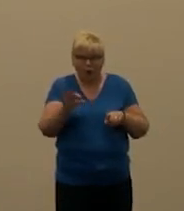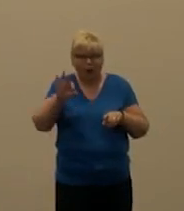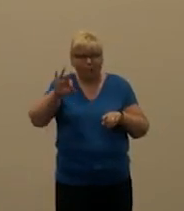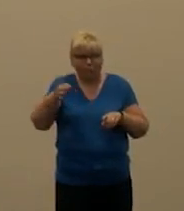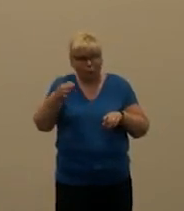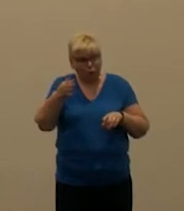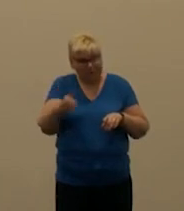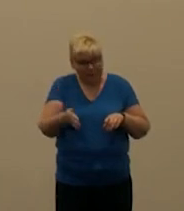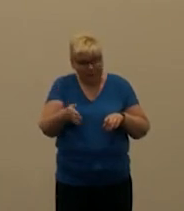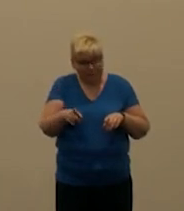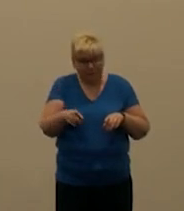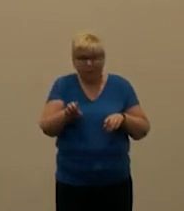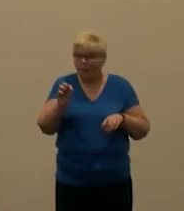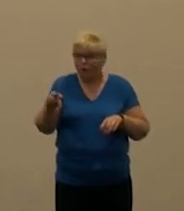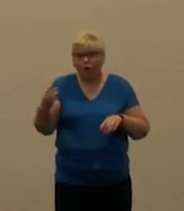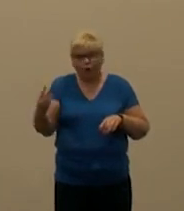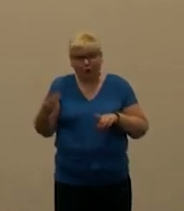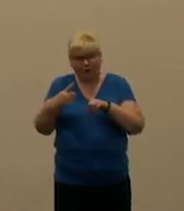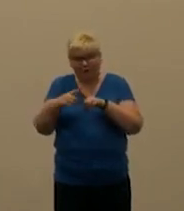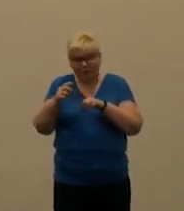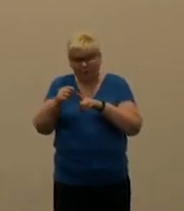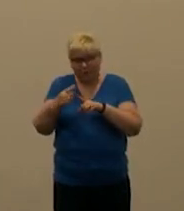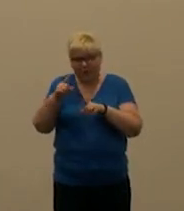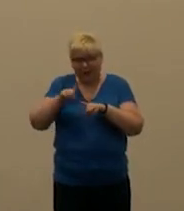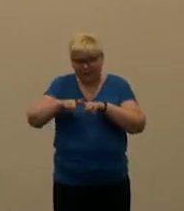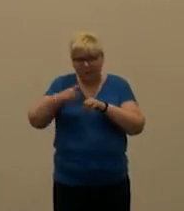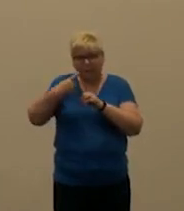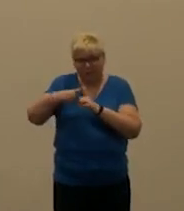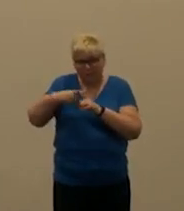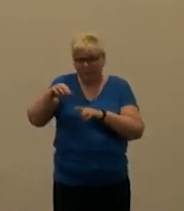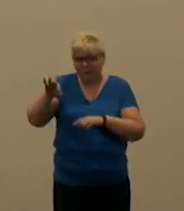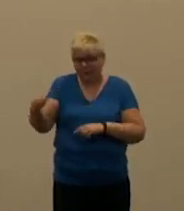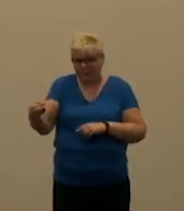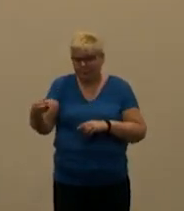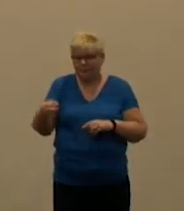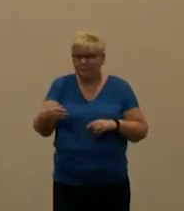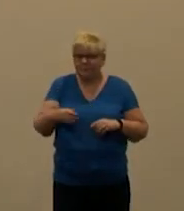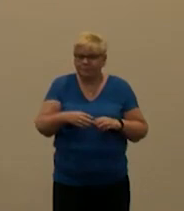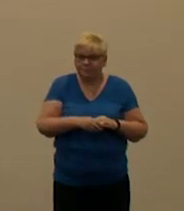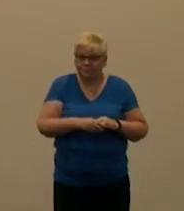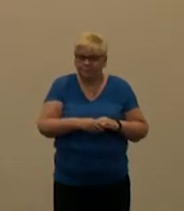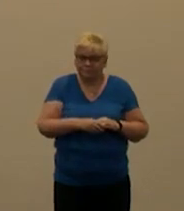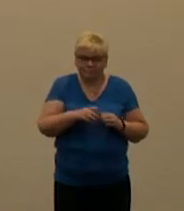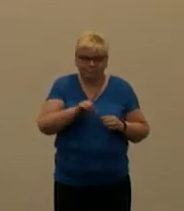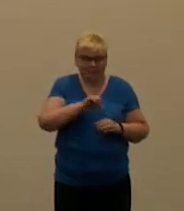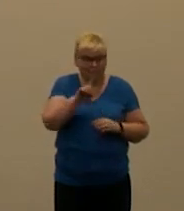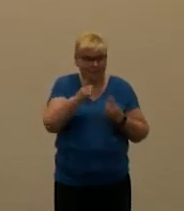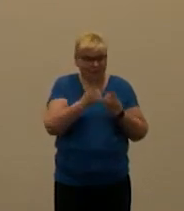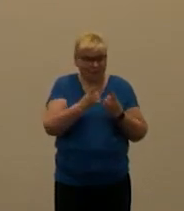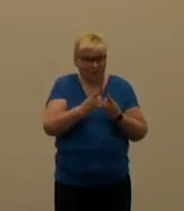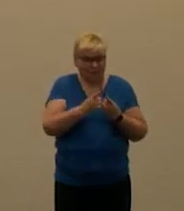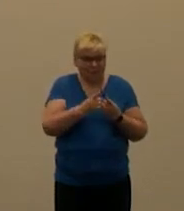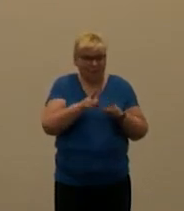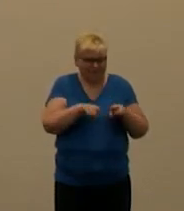VPN connection, and the option three, express route. Let's go a little bit more in detail. The first thing that we have